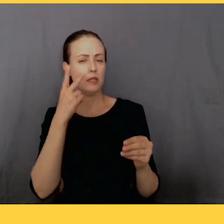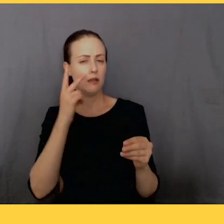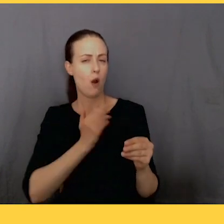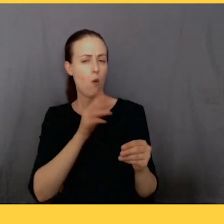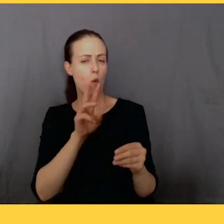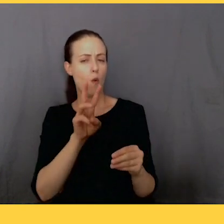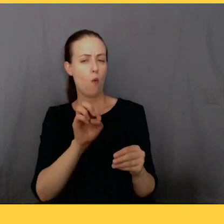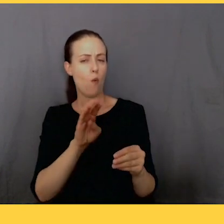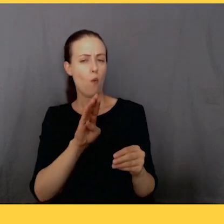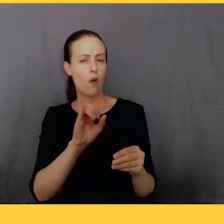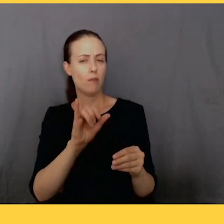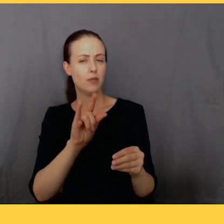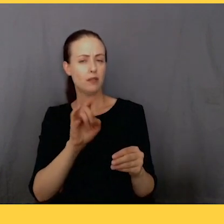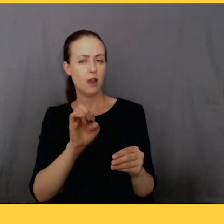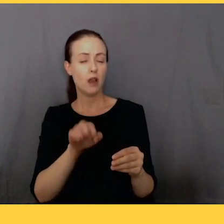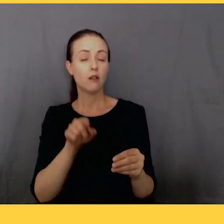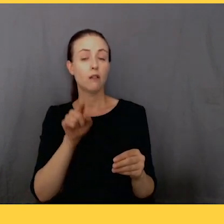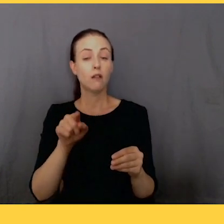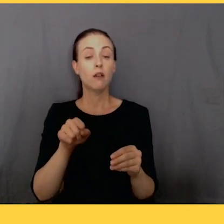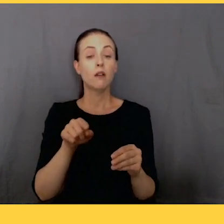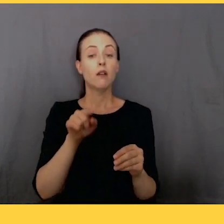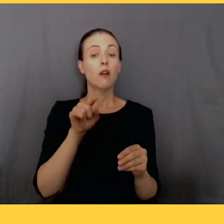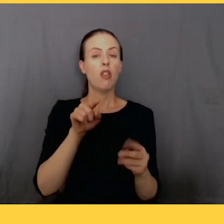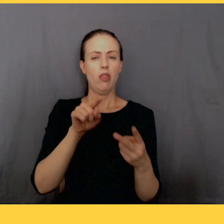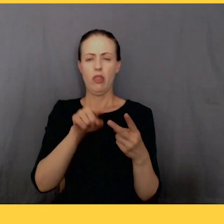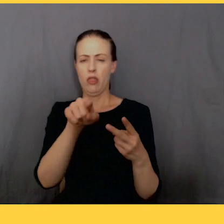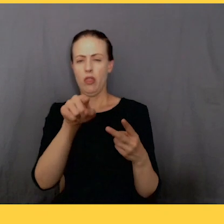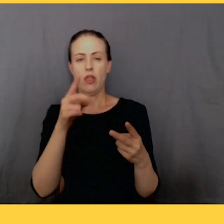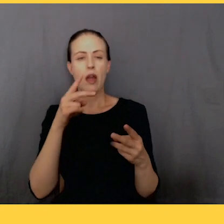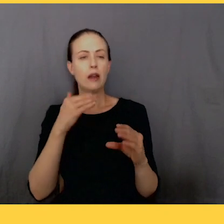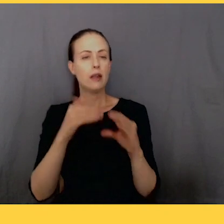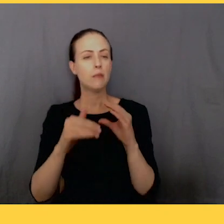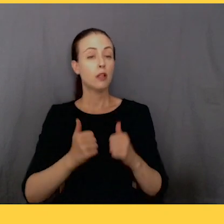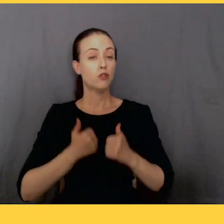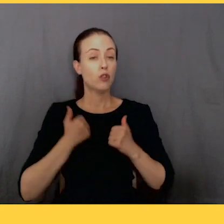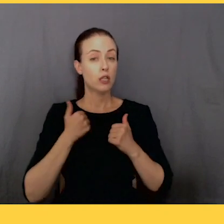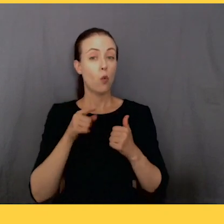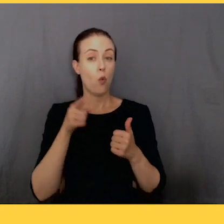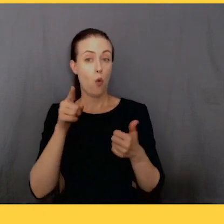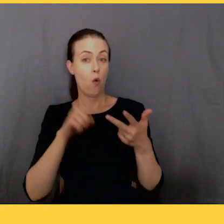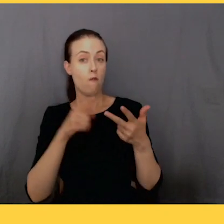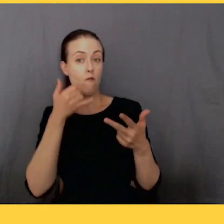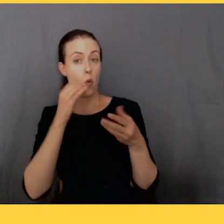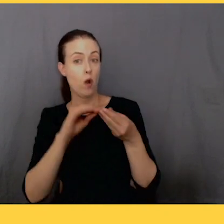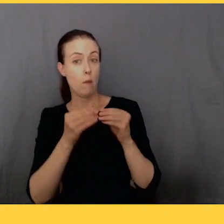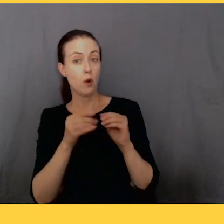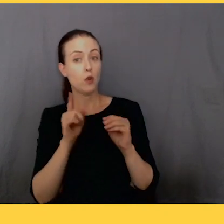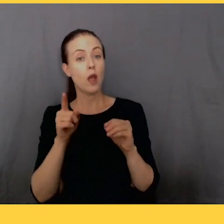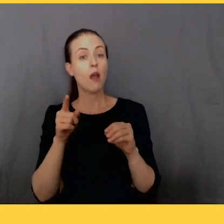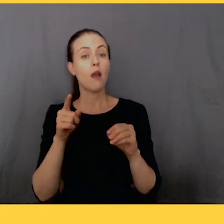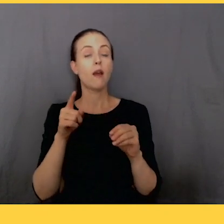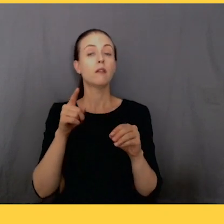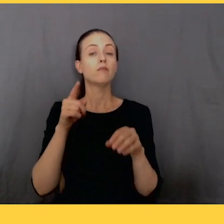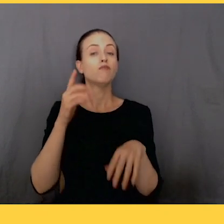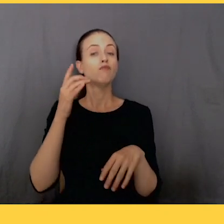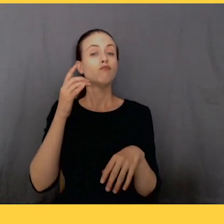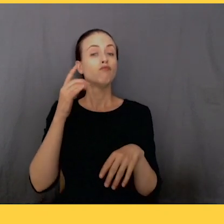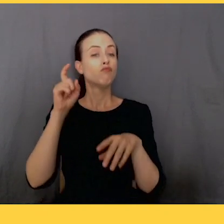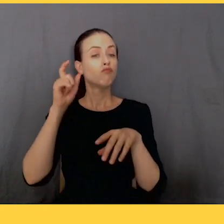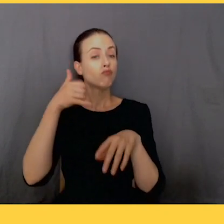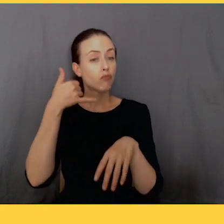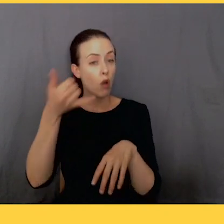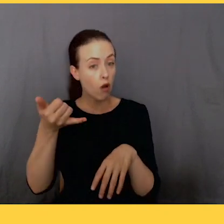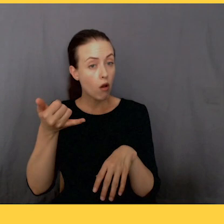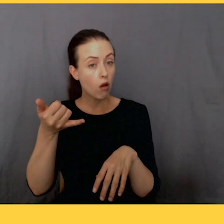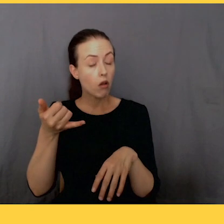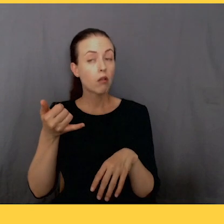that website, in that email address or this phone number, you can call us and ask us questions, share with